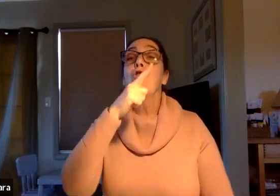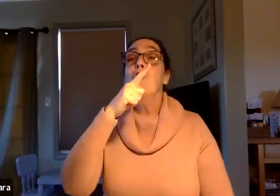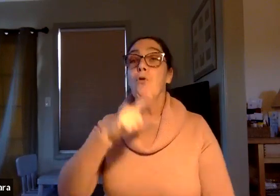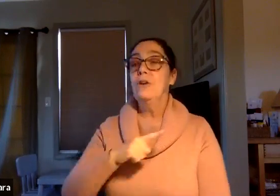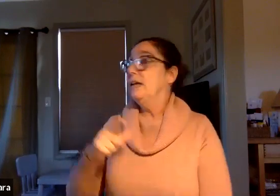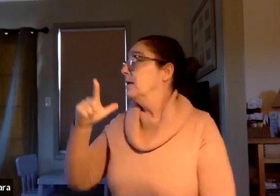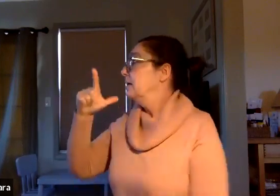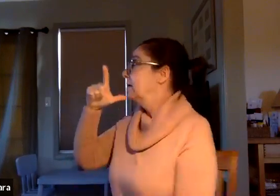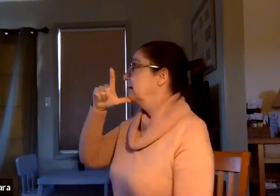Laureen.